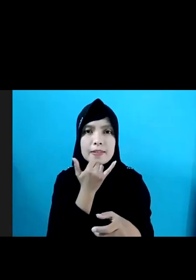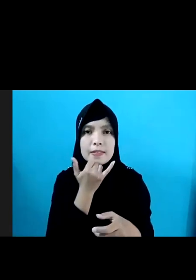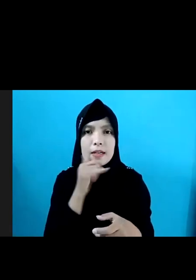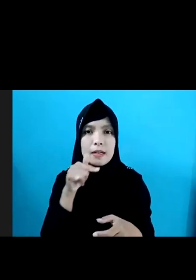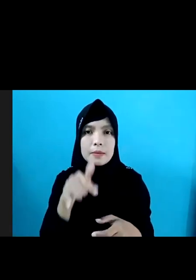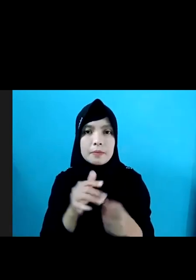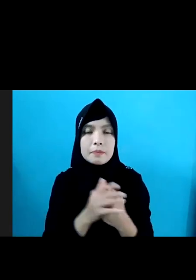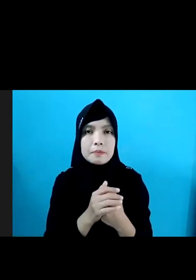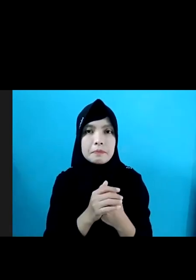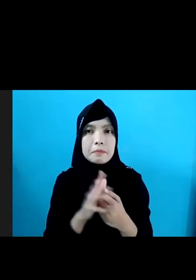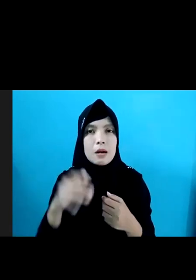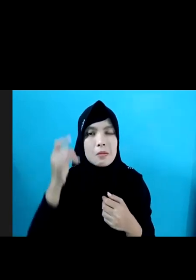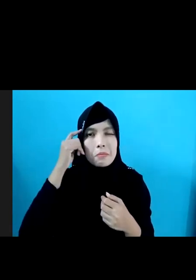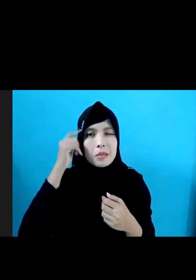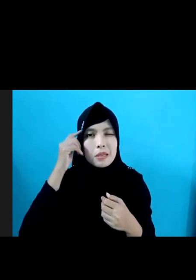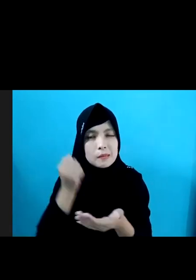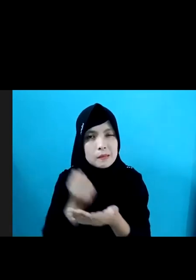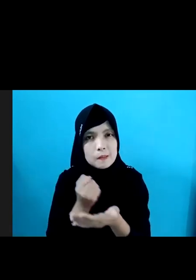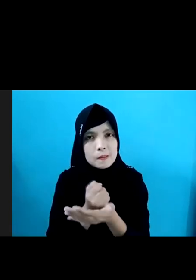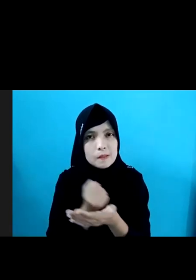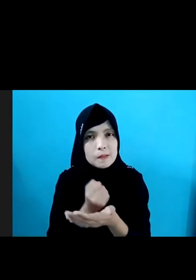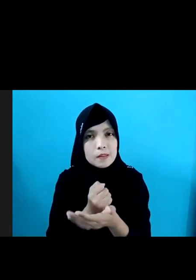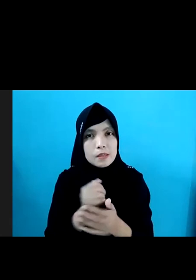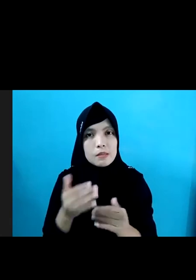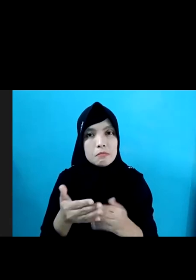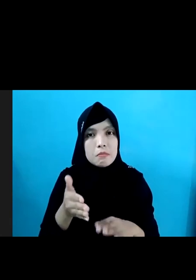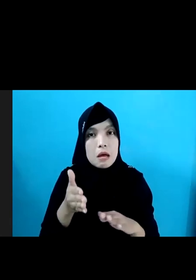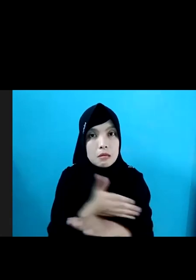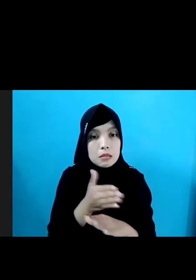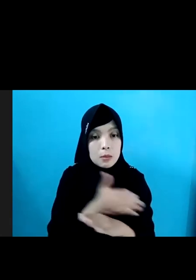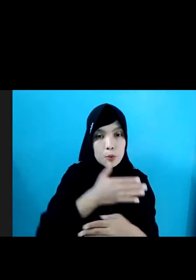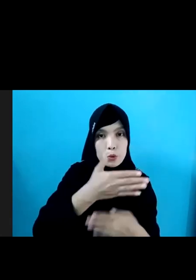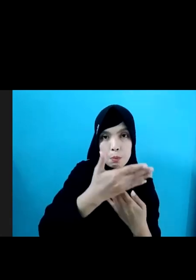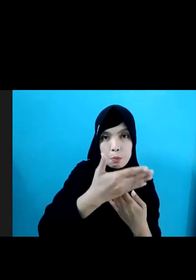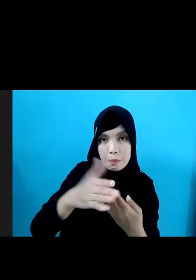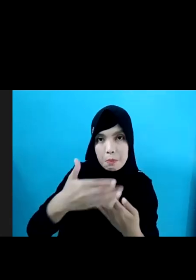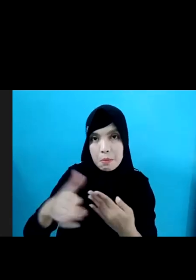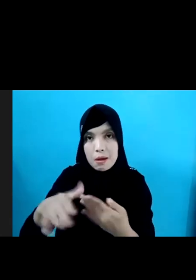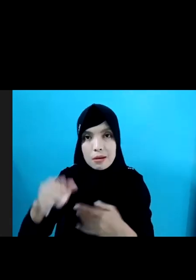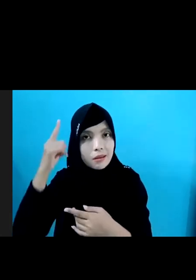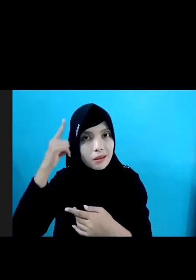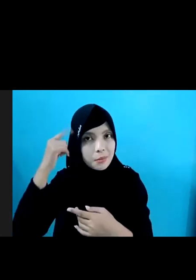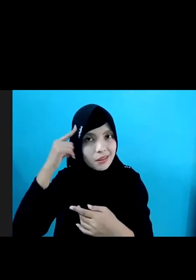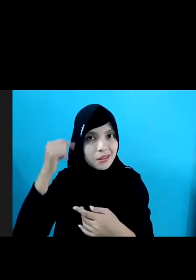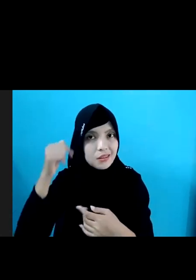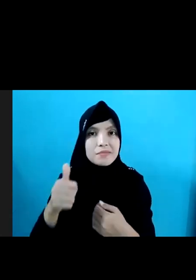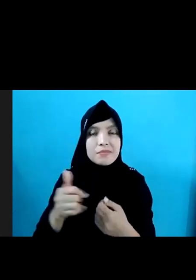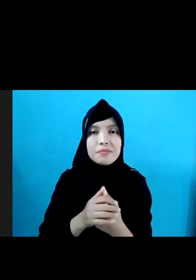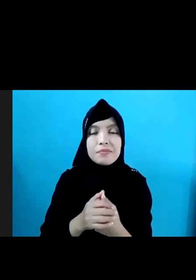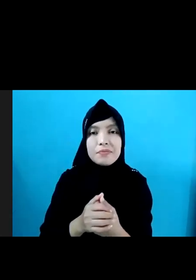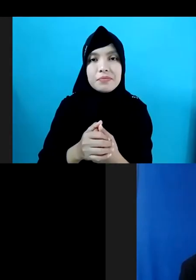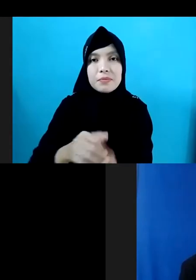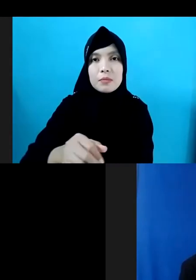Before They Share Anything So We Want Children And Young People To Be A Crypt To Have Those Prevention And